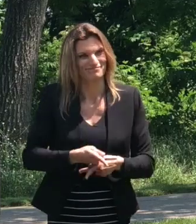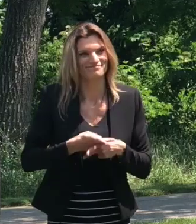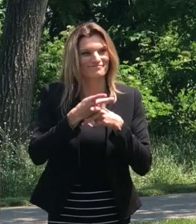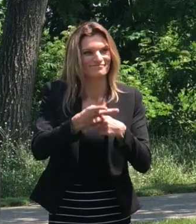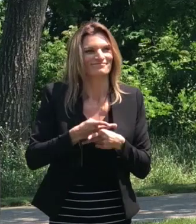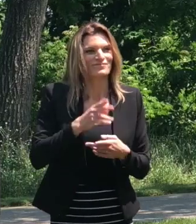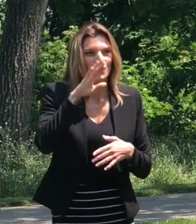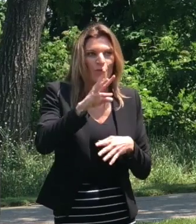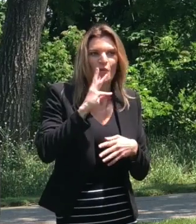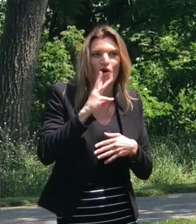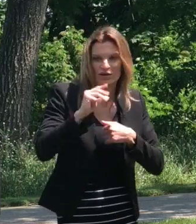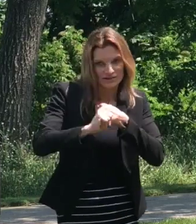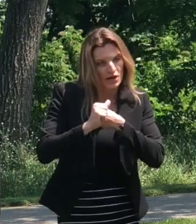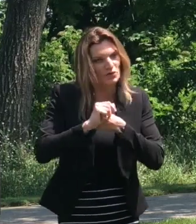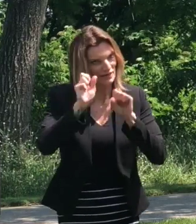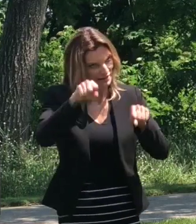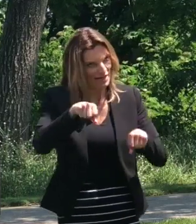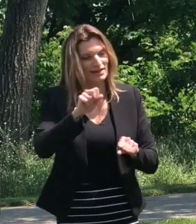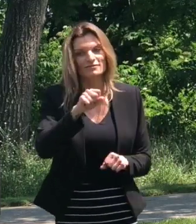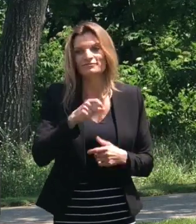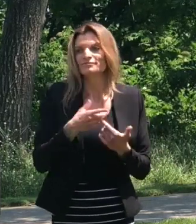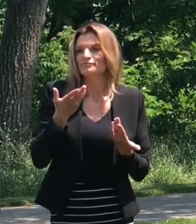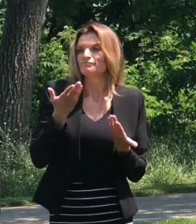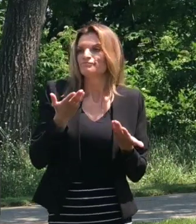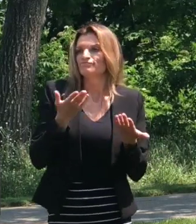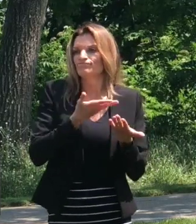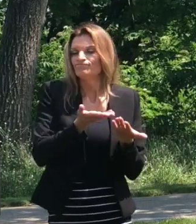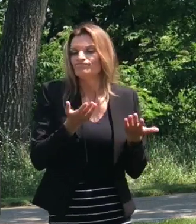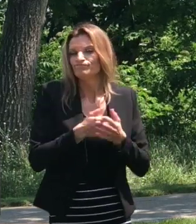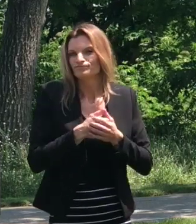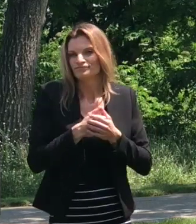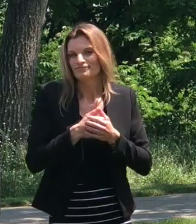dangers of being around water, especially for people who don't have,